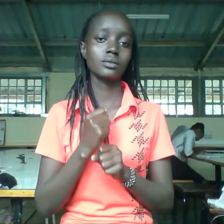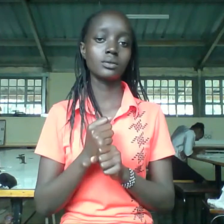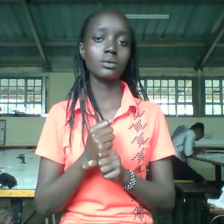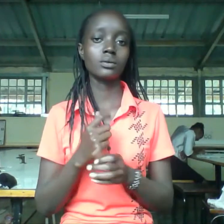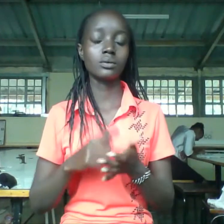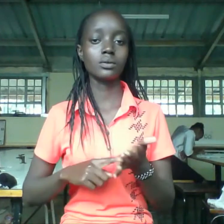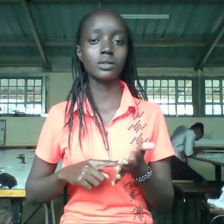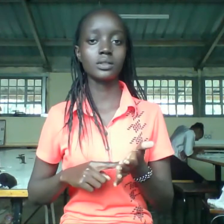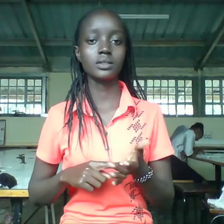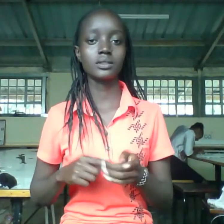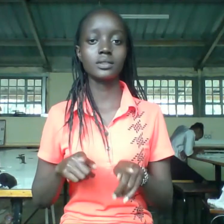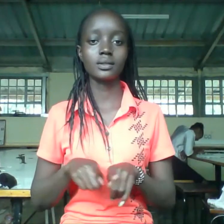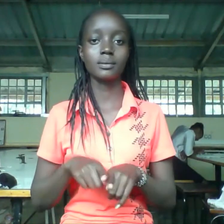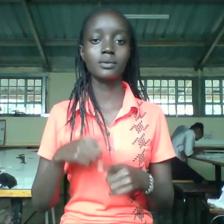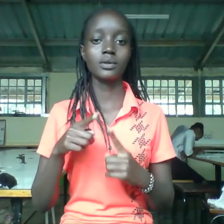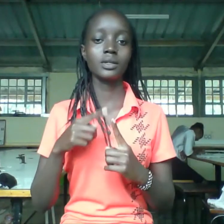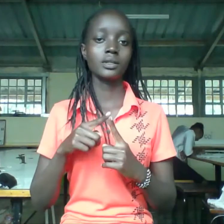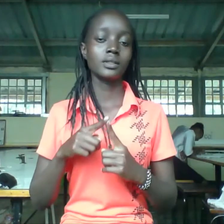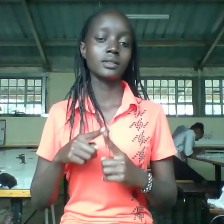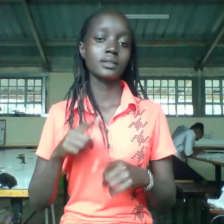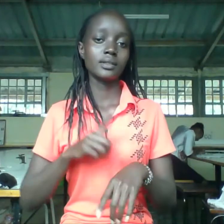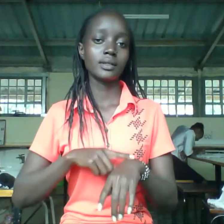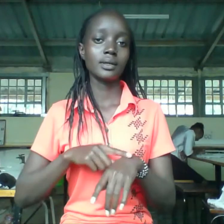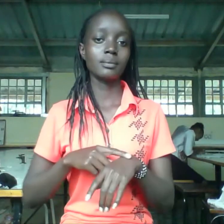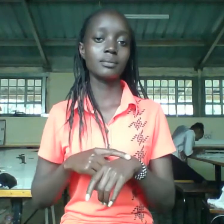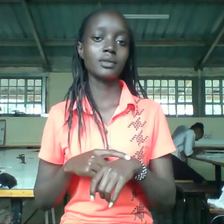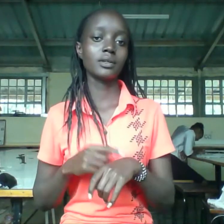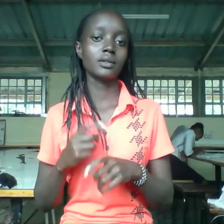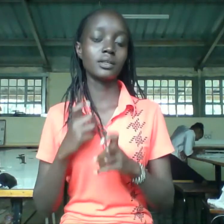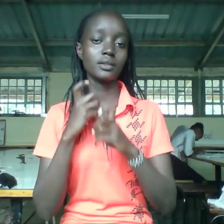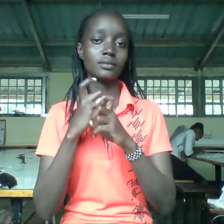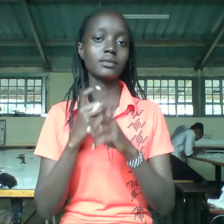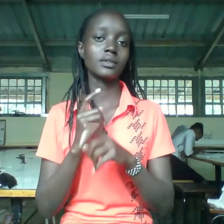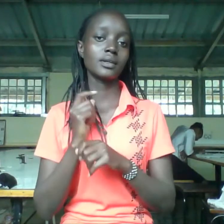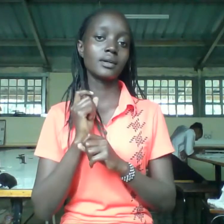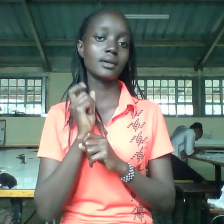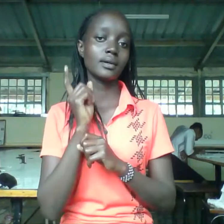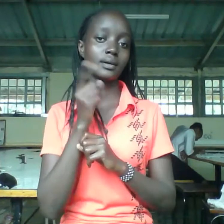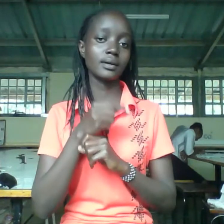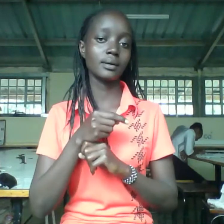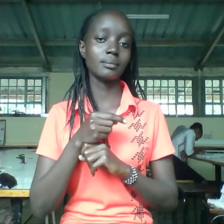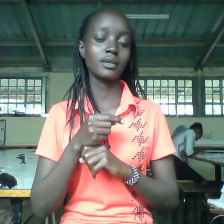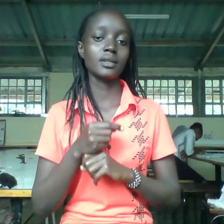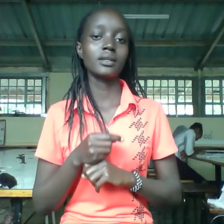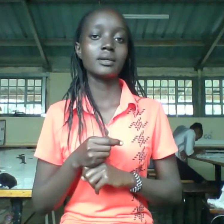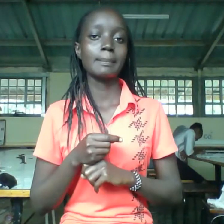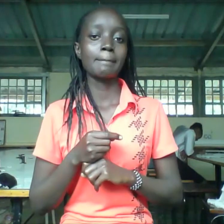the reward came, Isaac felt that it was worth all his time and effort working on the